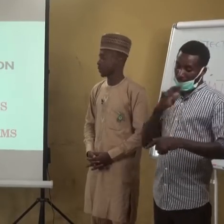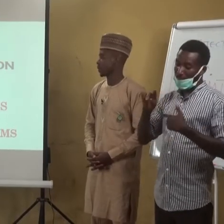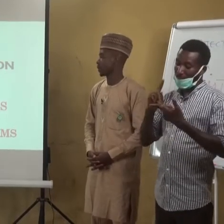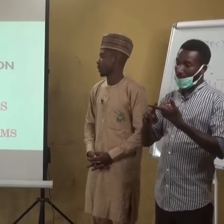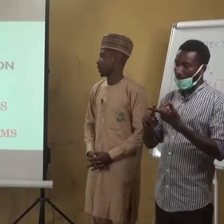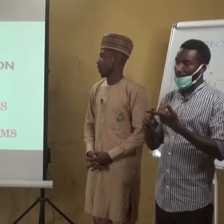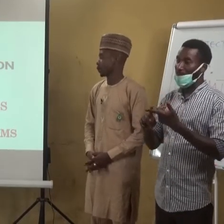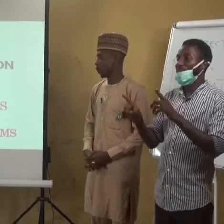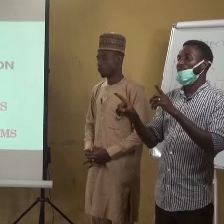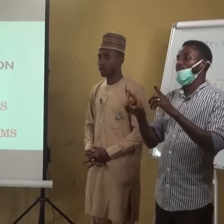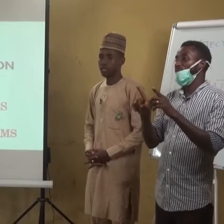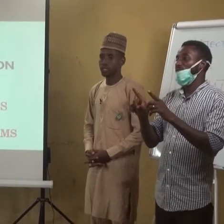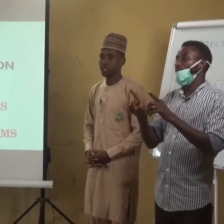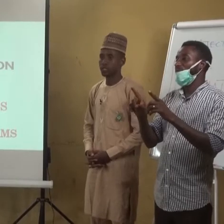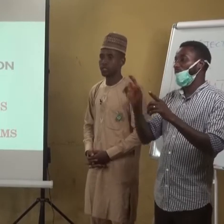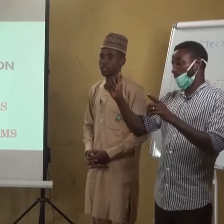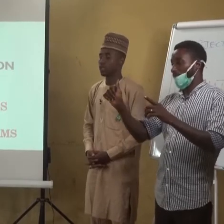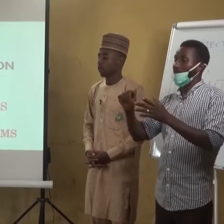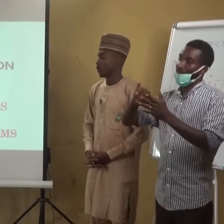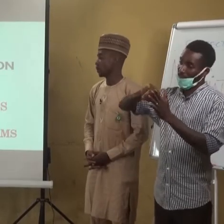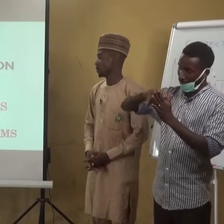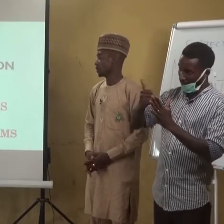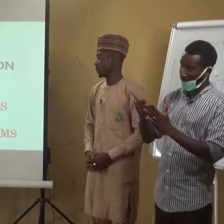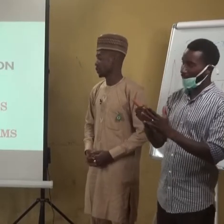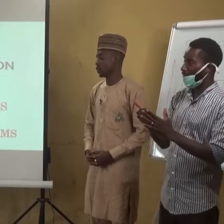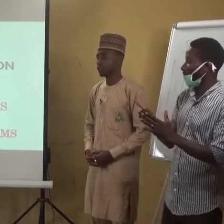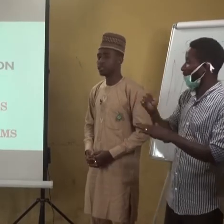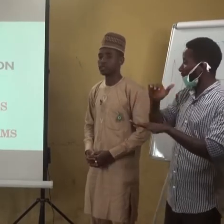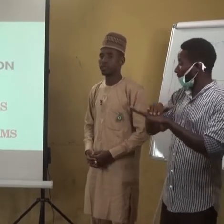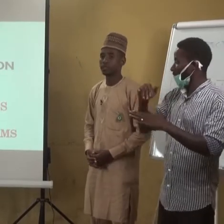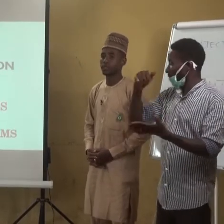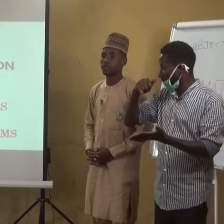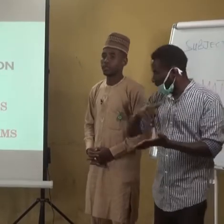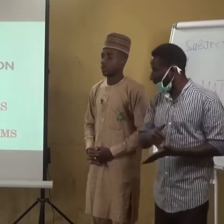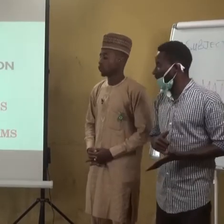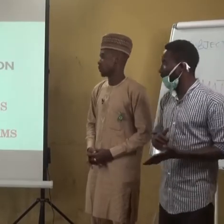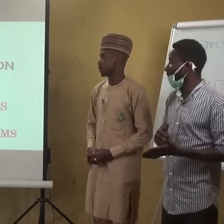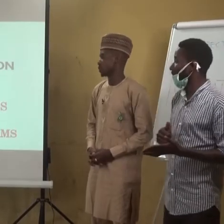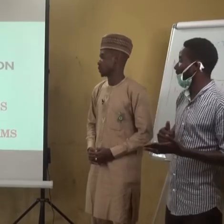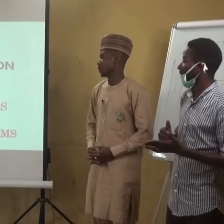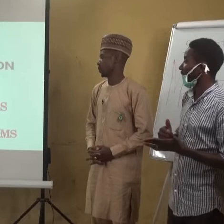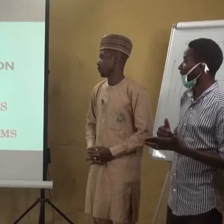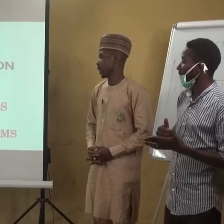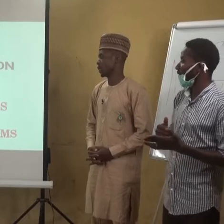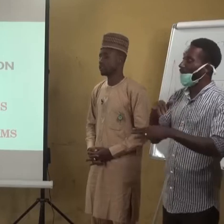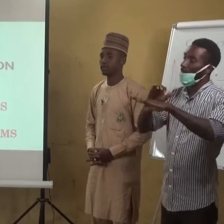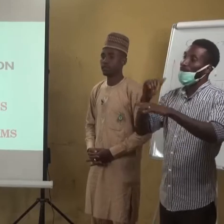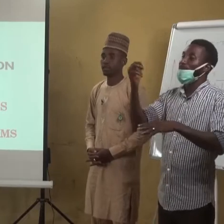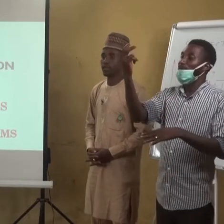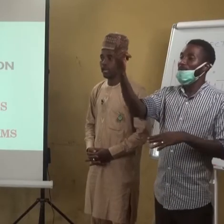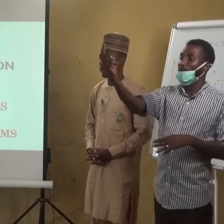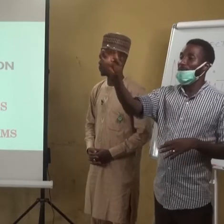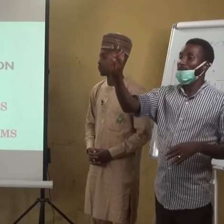see a subtopic under set theory, which is